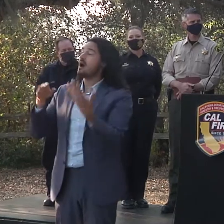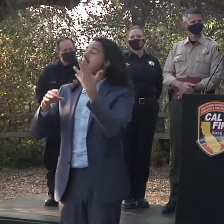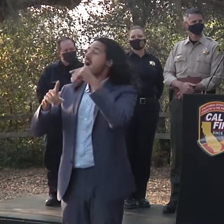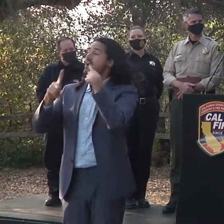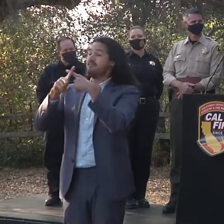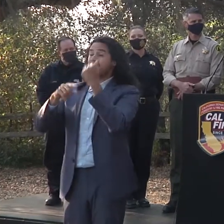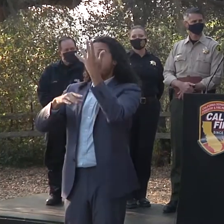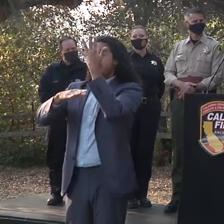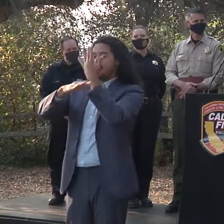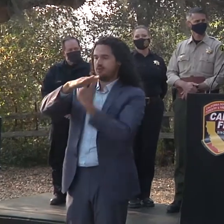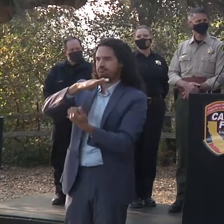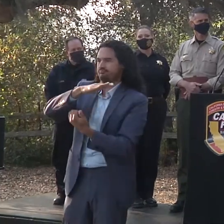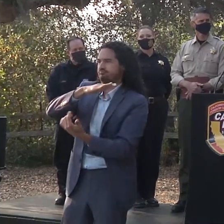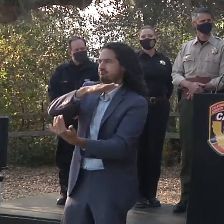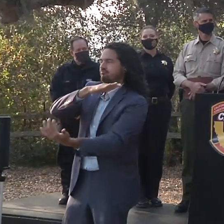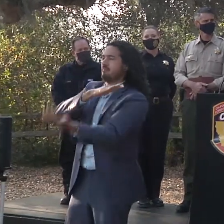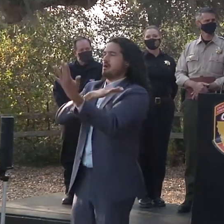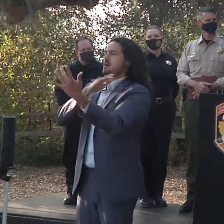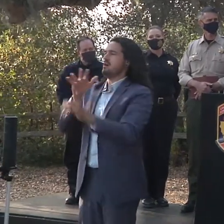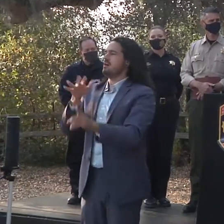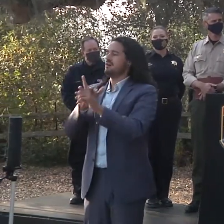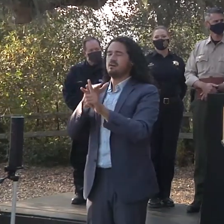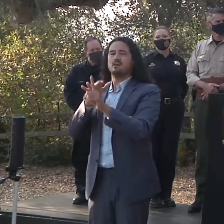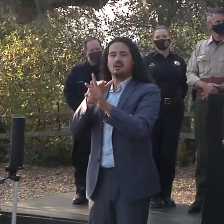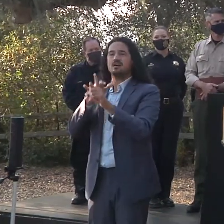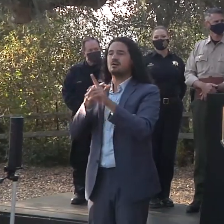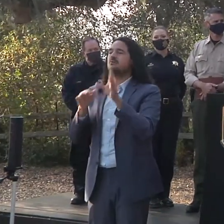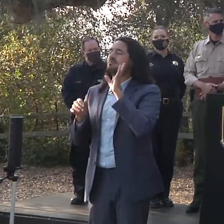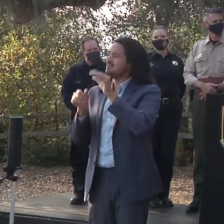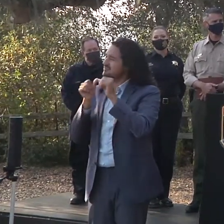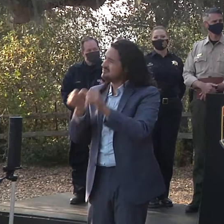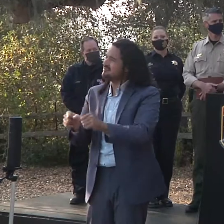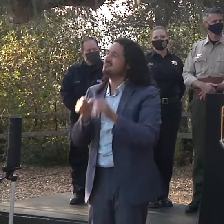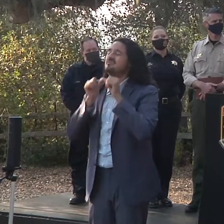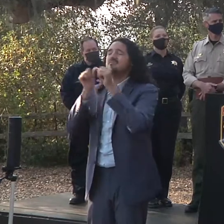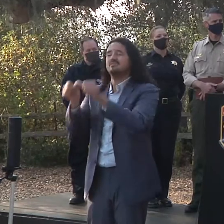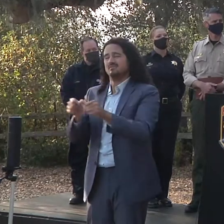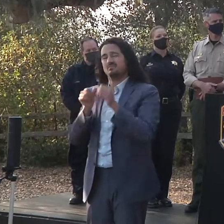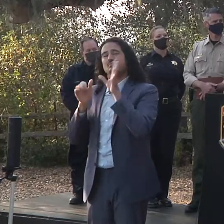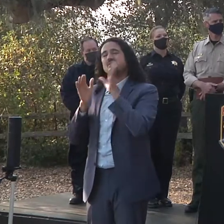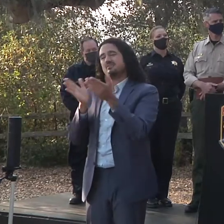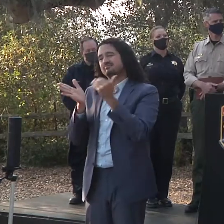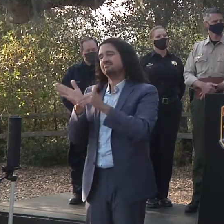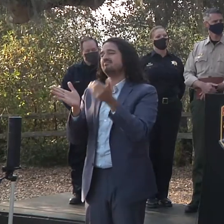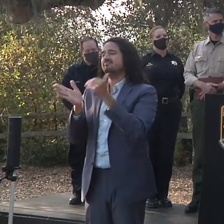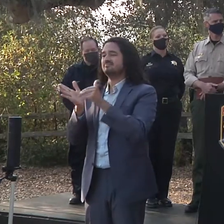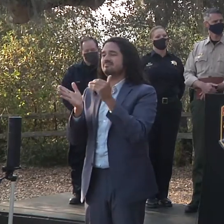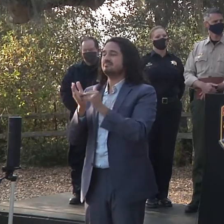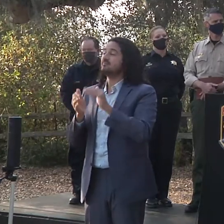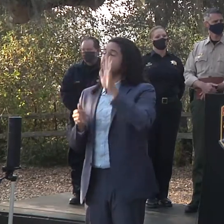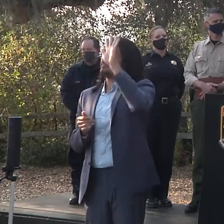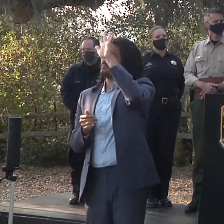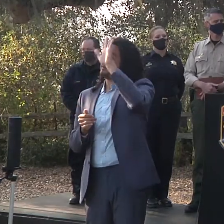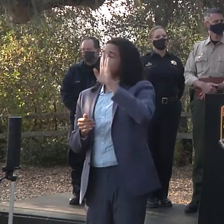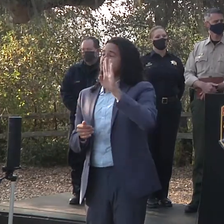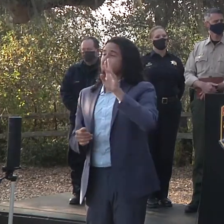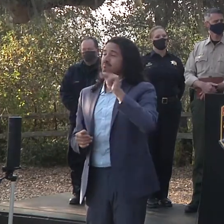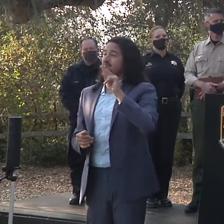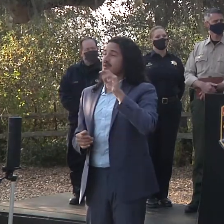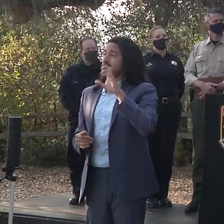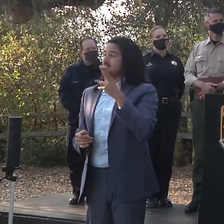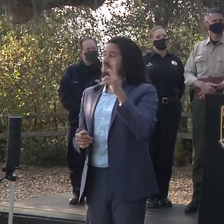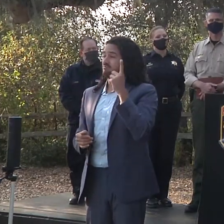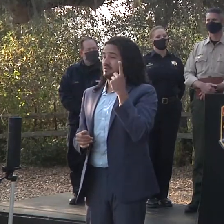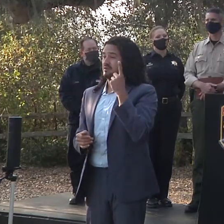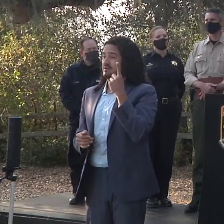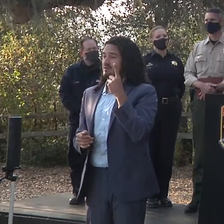will experience moving forward. Up in that Branch 1 area where they did the burn operation, they had about a 10-acre, able to control that and incorporate it